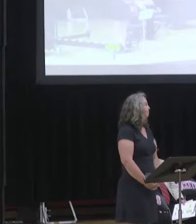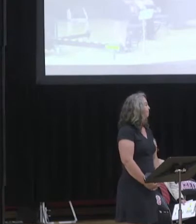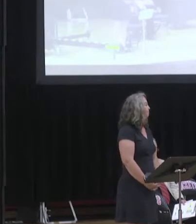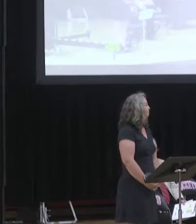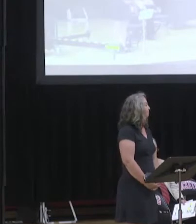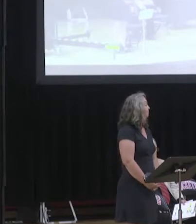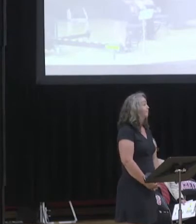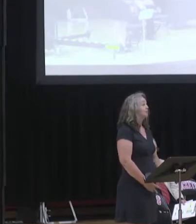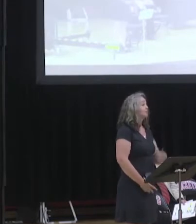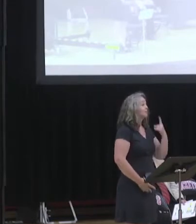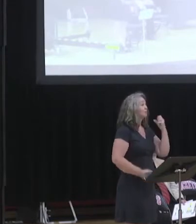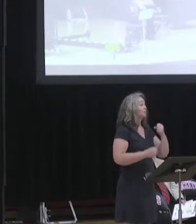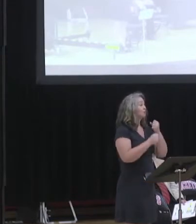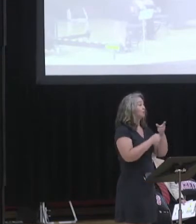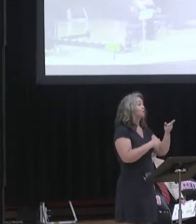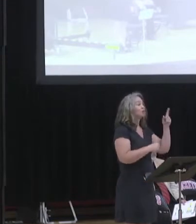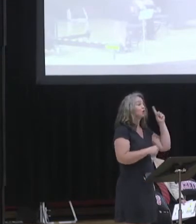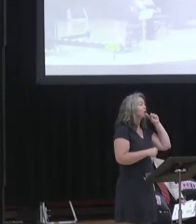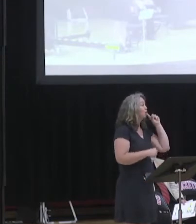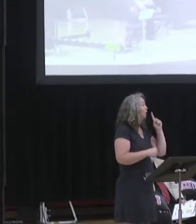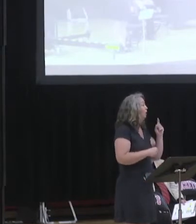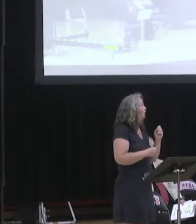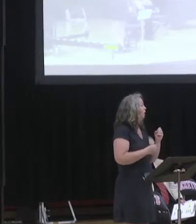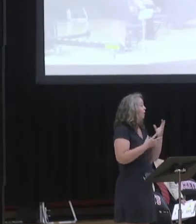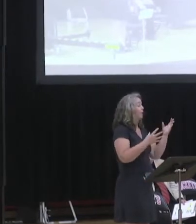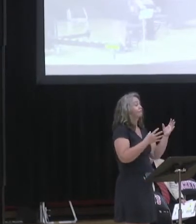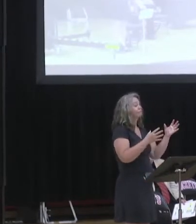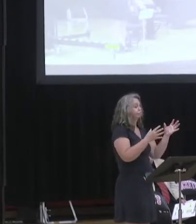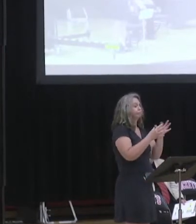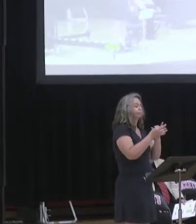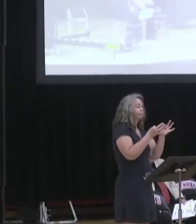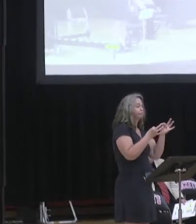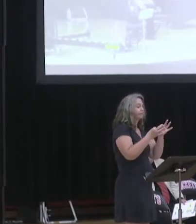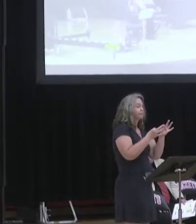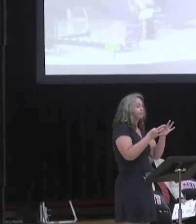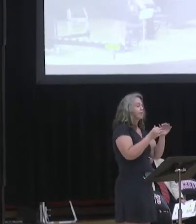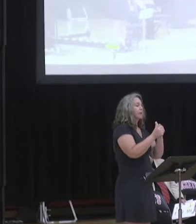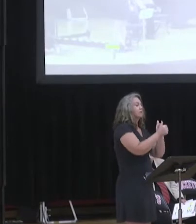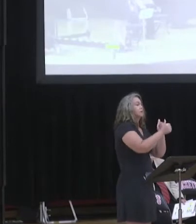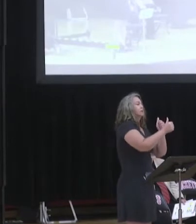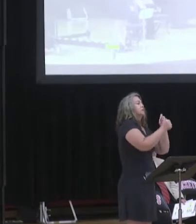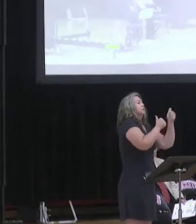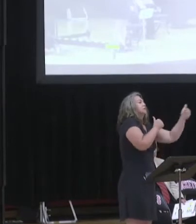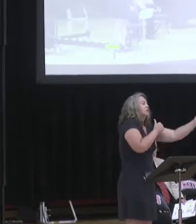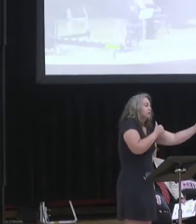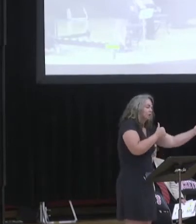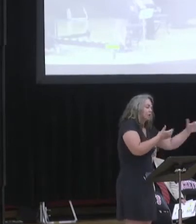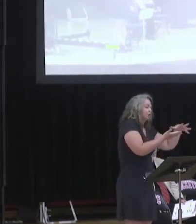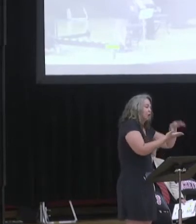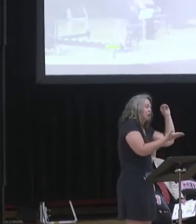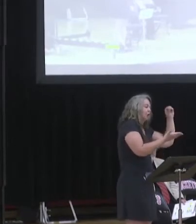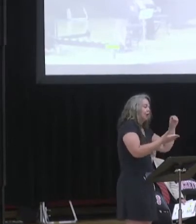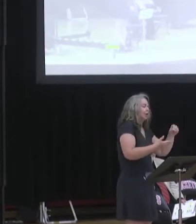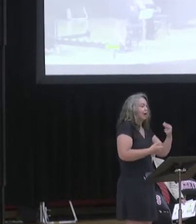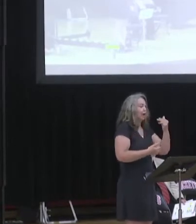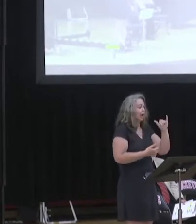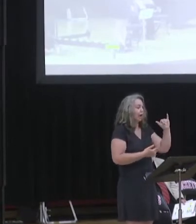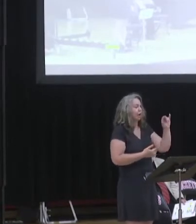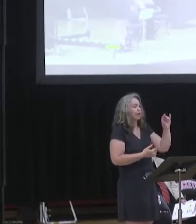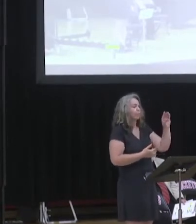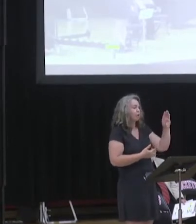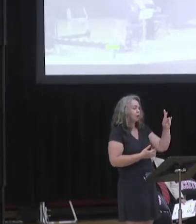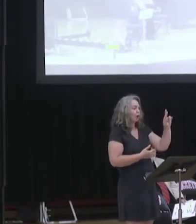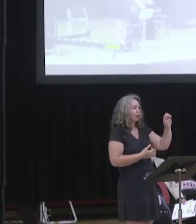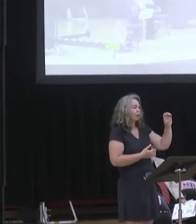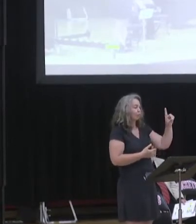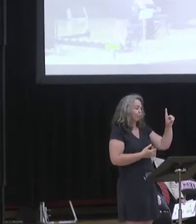You know, the past year, you've probably heard about a lot of different forms of instruction, distance learning, in-person learning, hybrid instruction. Well, today,